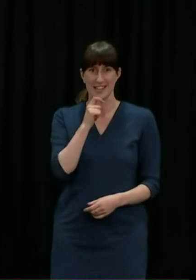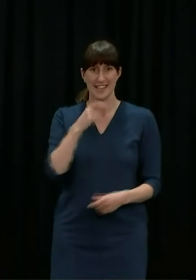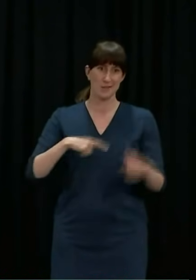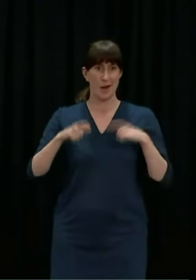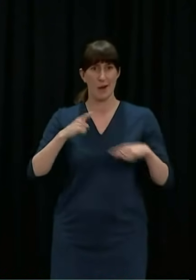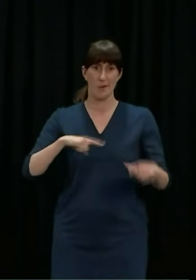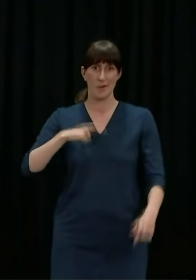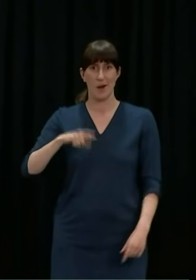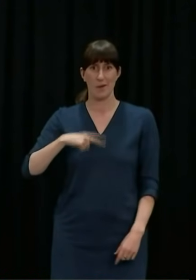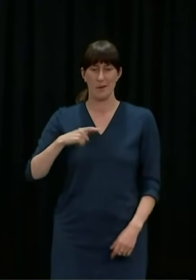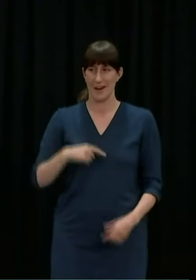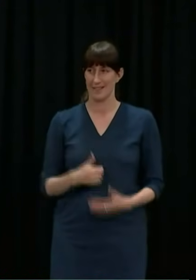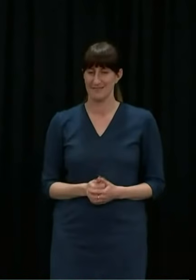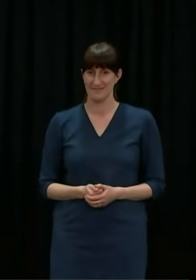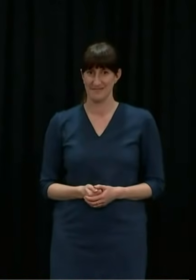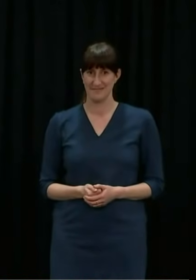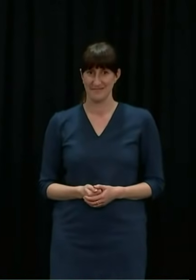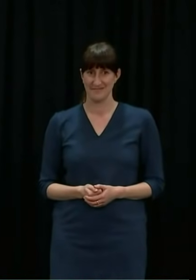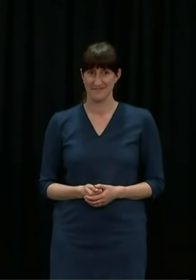else?